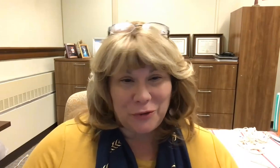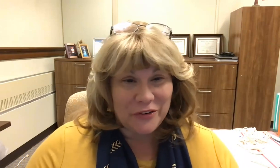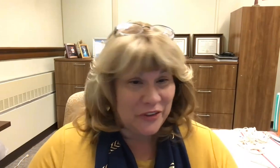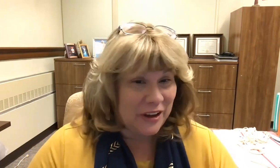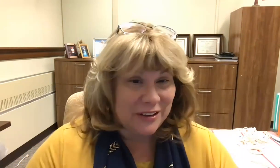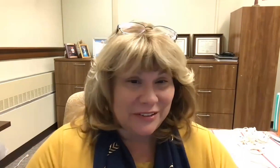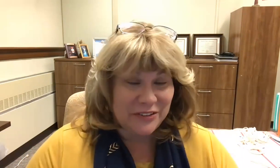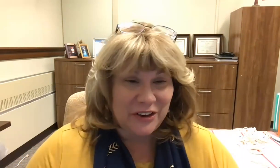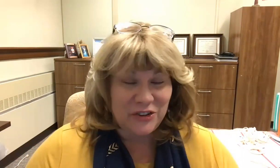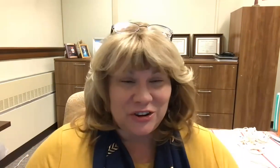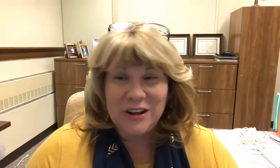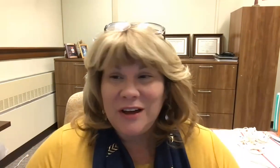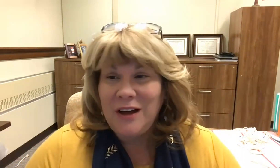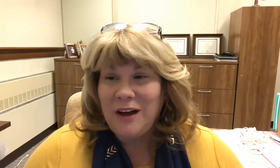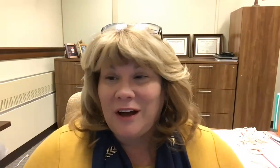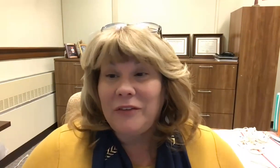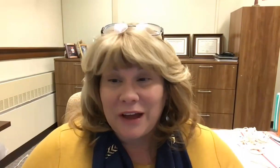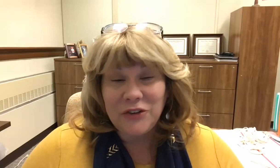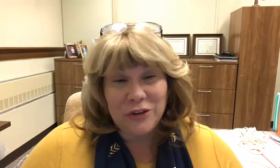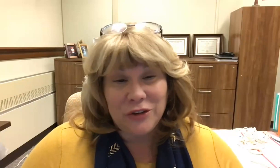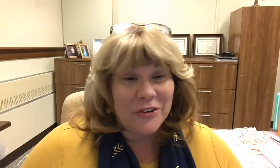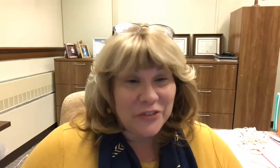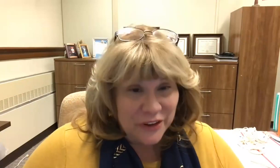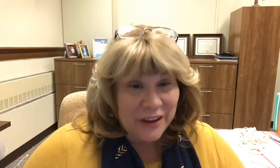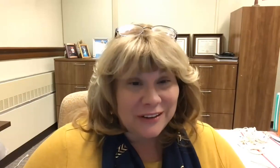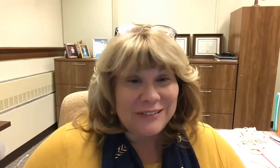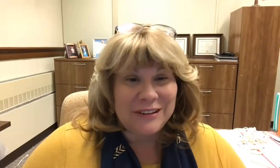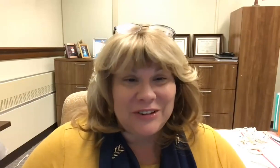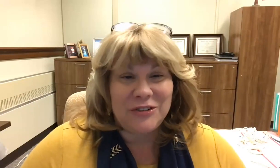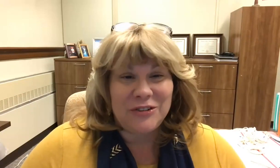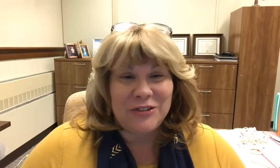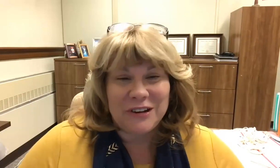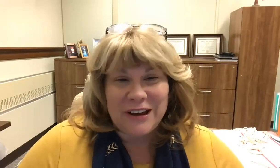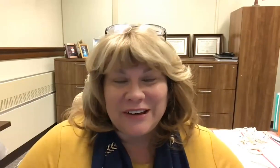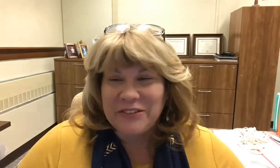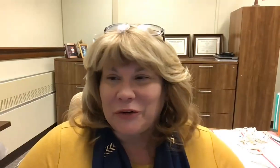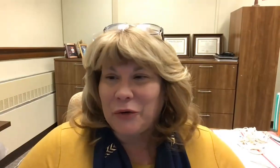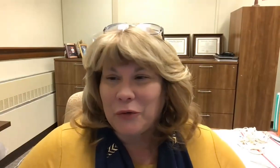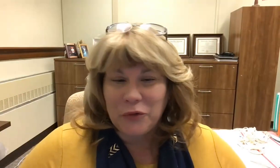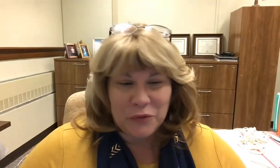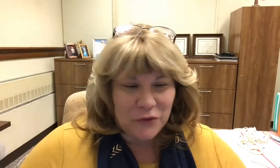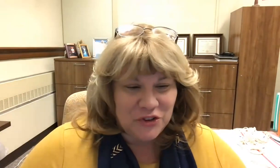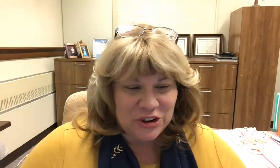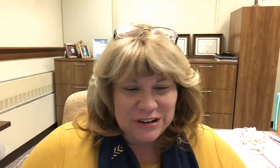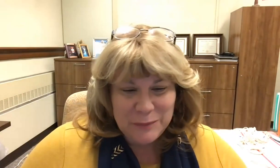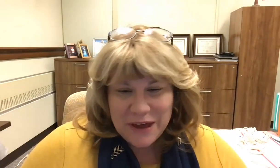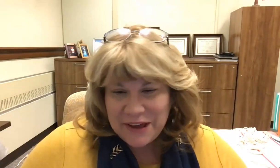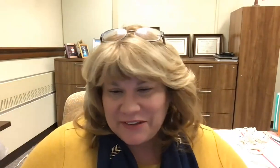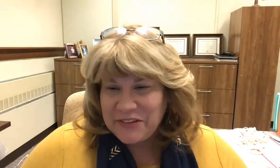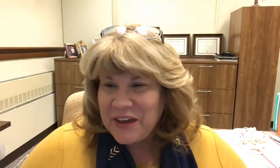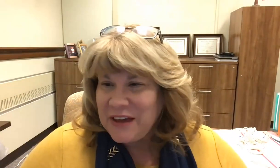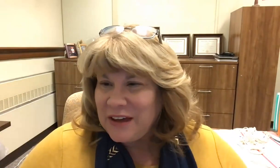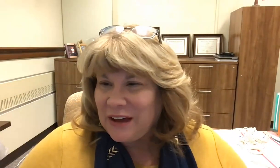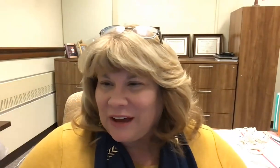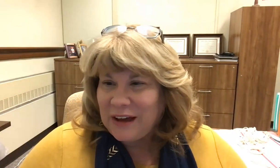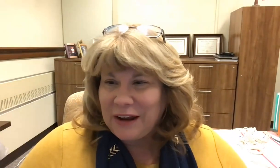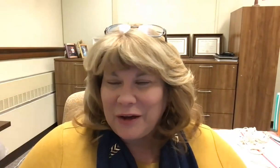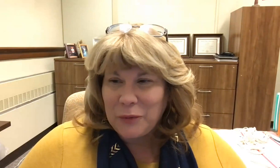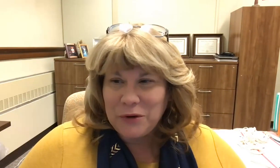our second session of actually our second Introductory ASL course with Virginia Mays. And I hope you